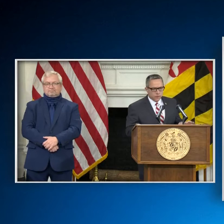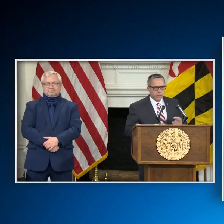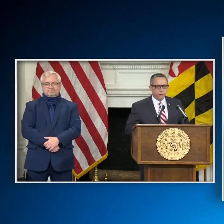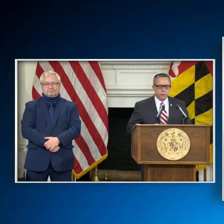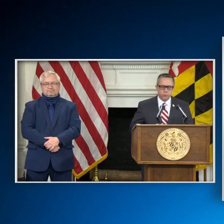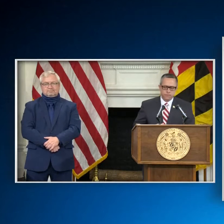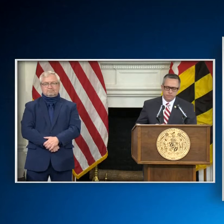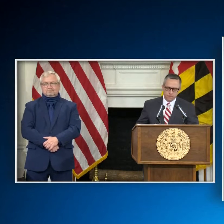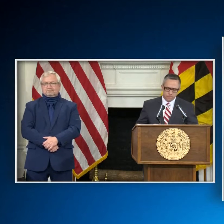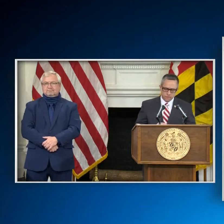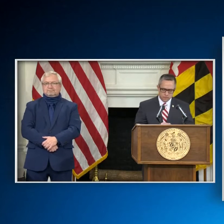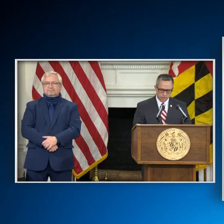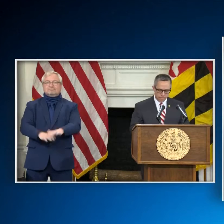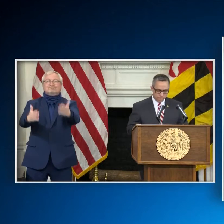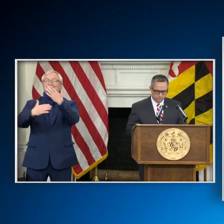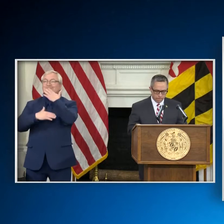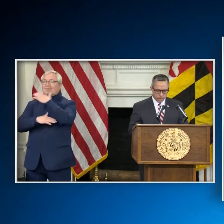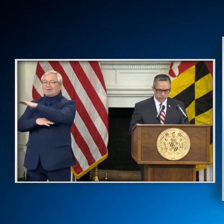Good afternoon.